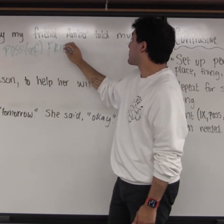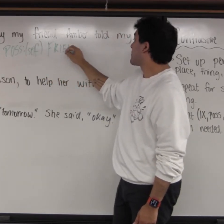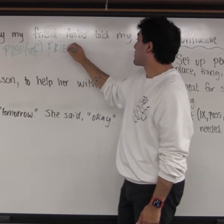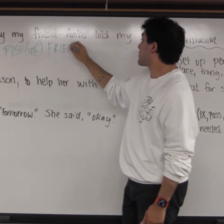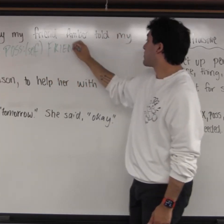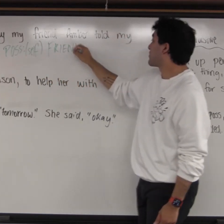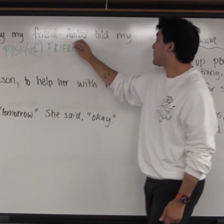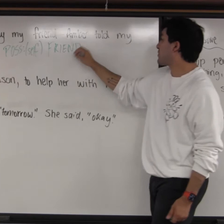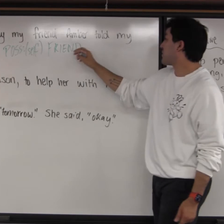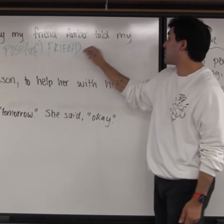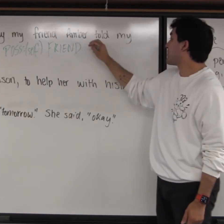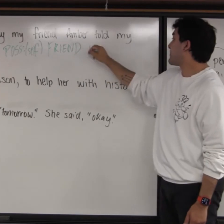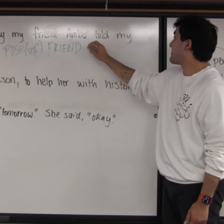this.